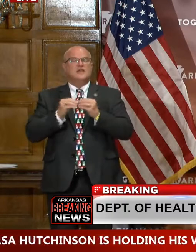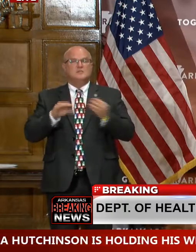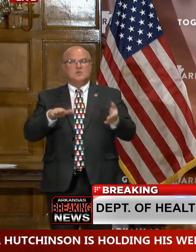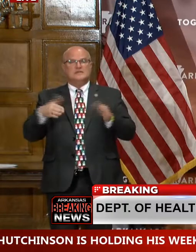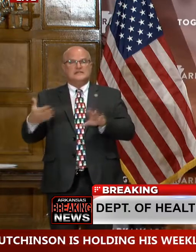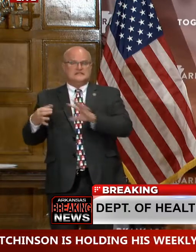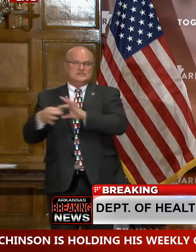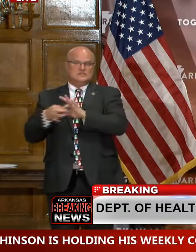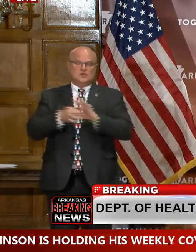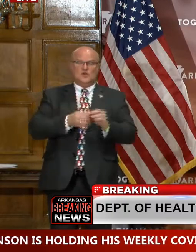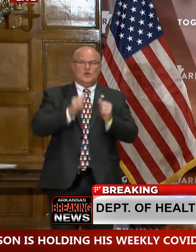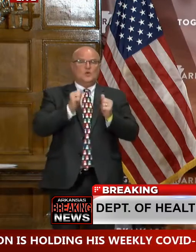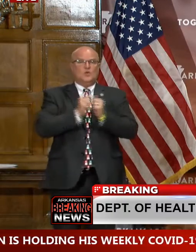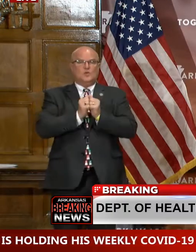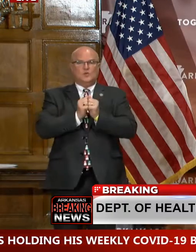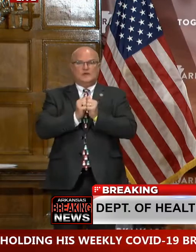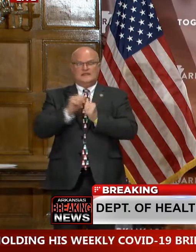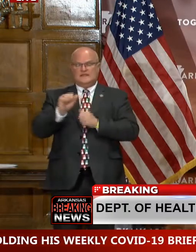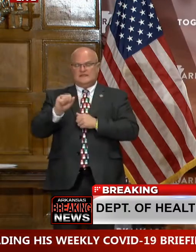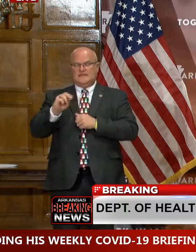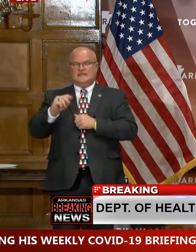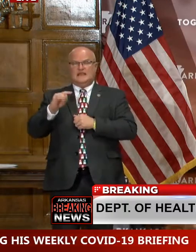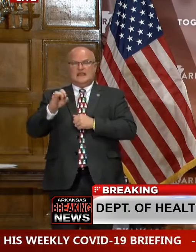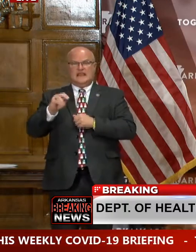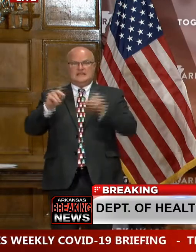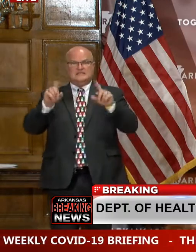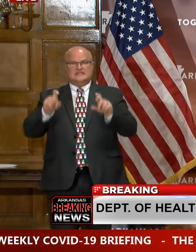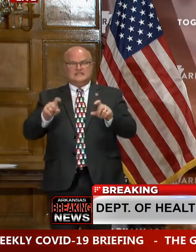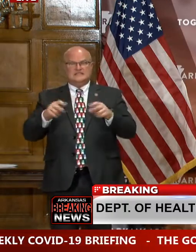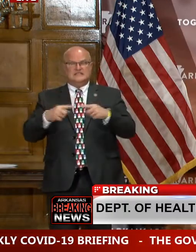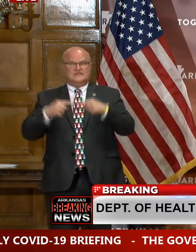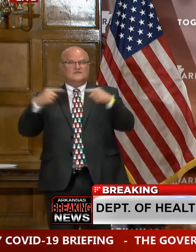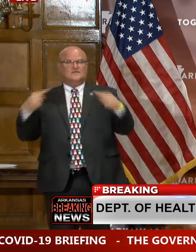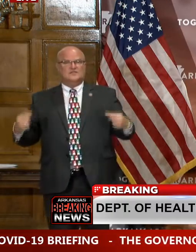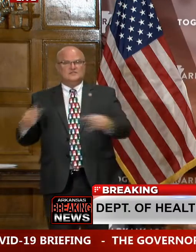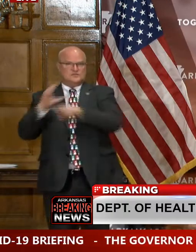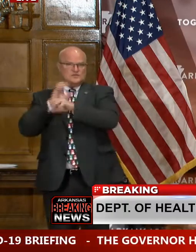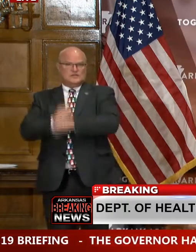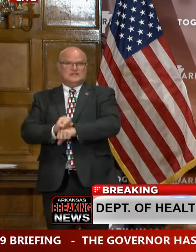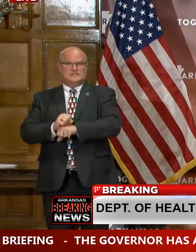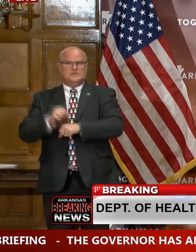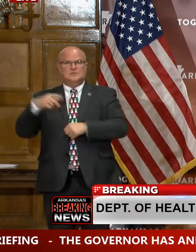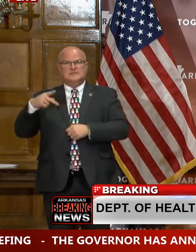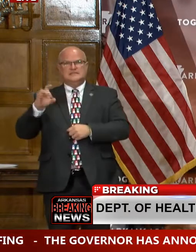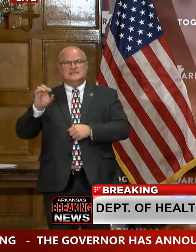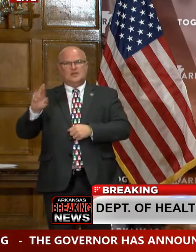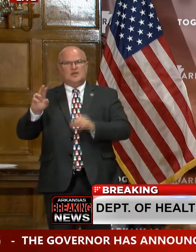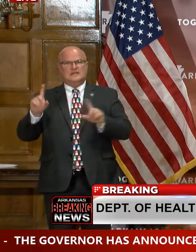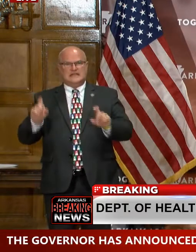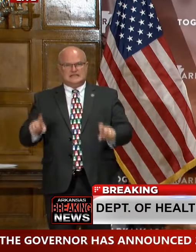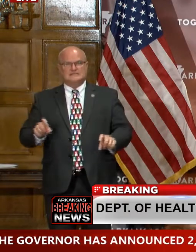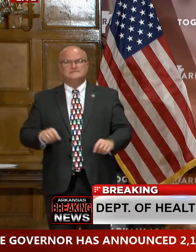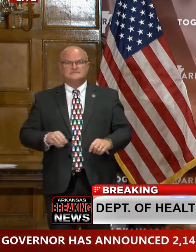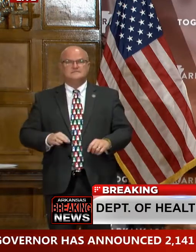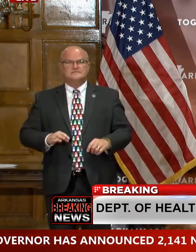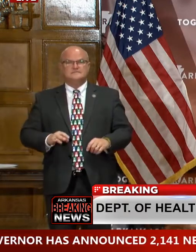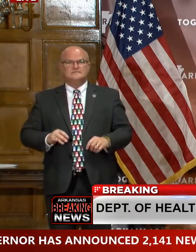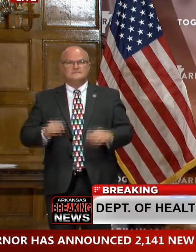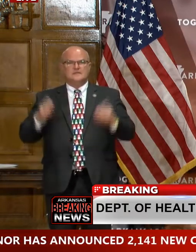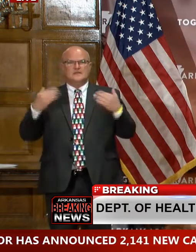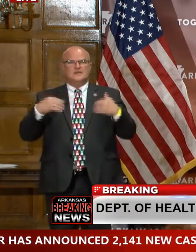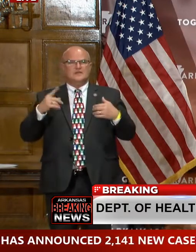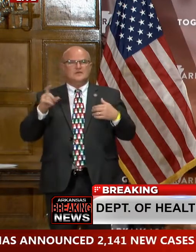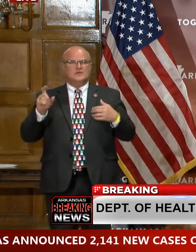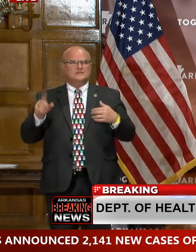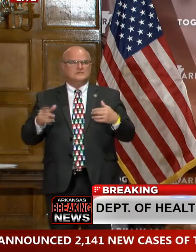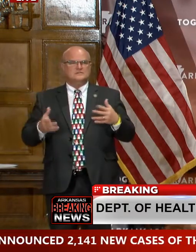deaths associated with the antigen testing versus the traditional amount on the PCR. Next, let's go to the next